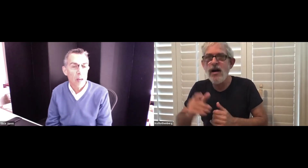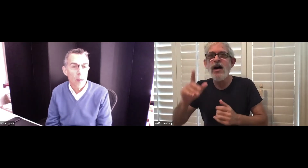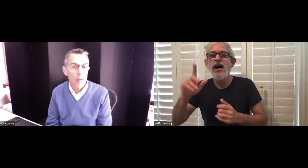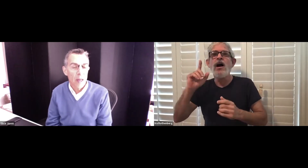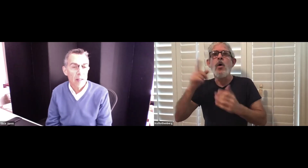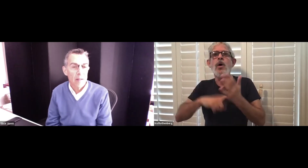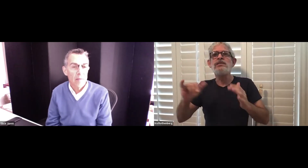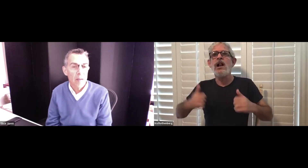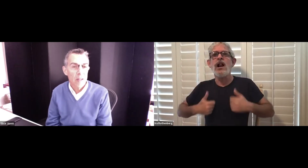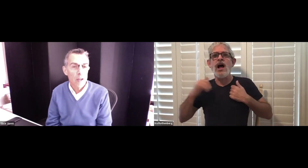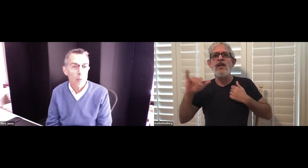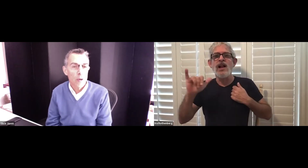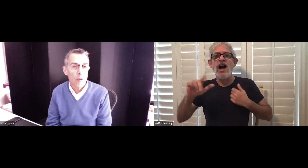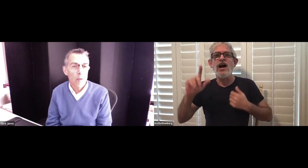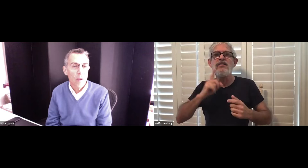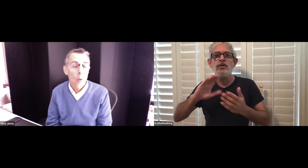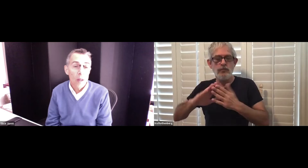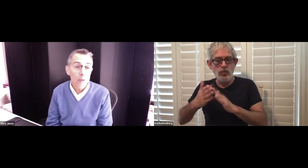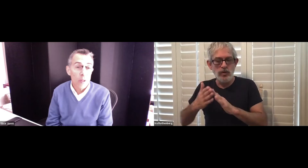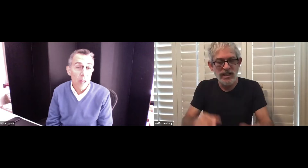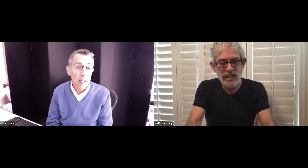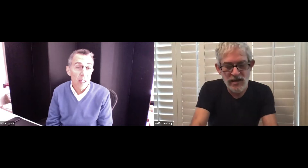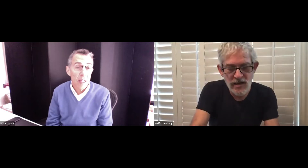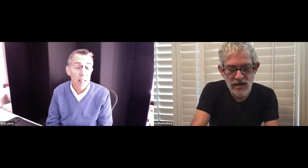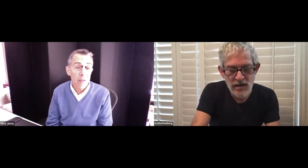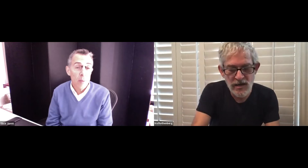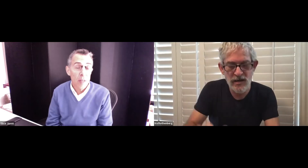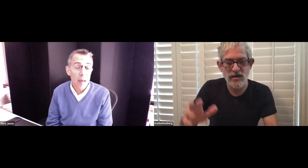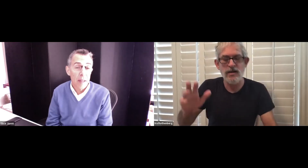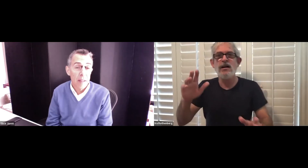that as an interpreter. What life was like in the deaf community back then?